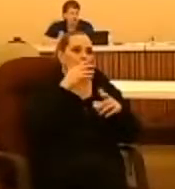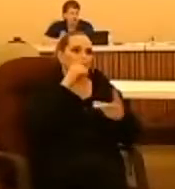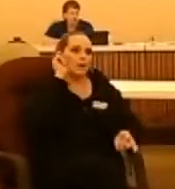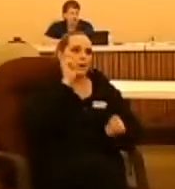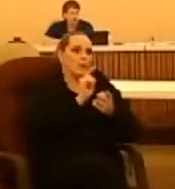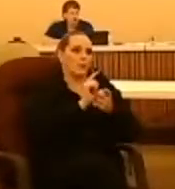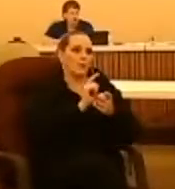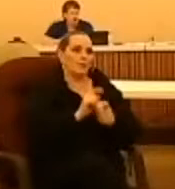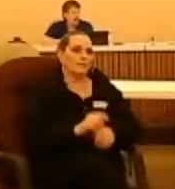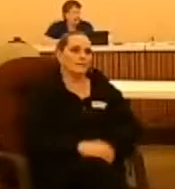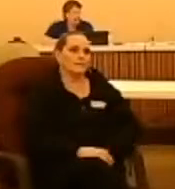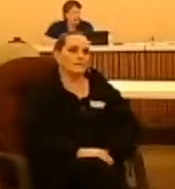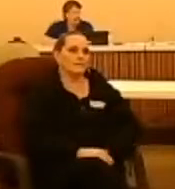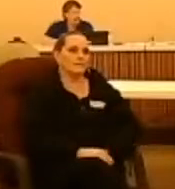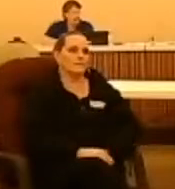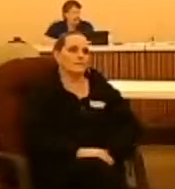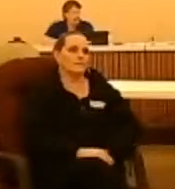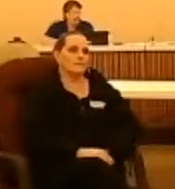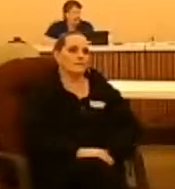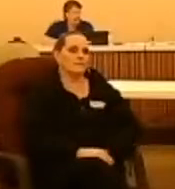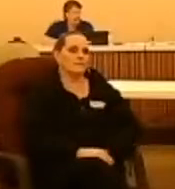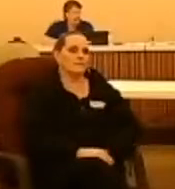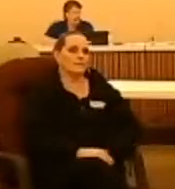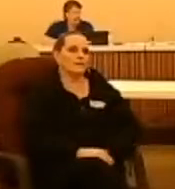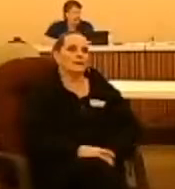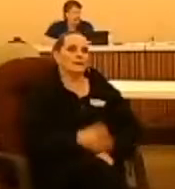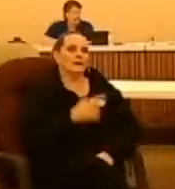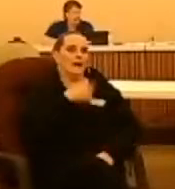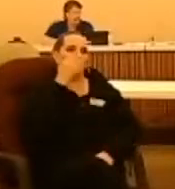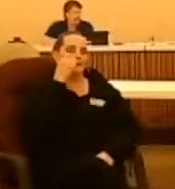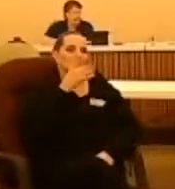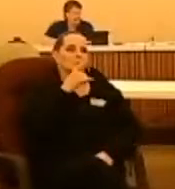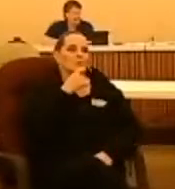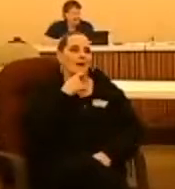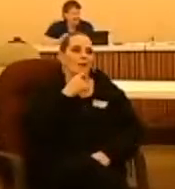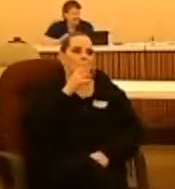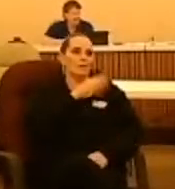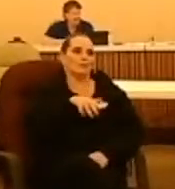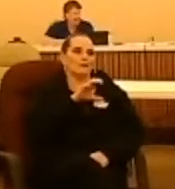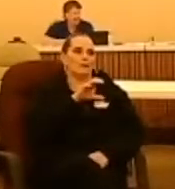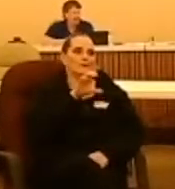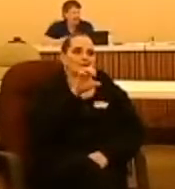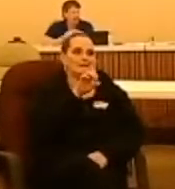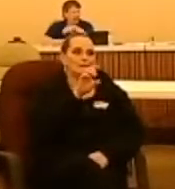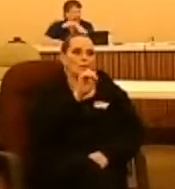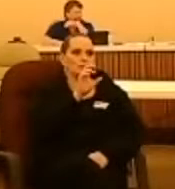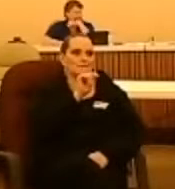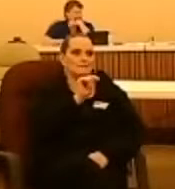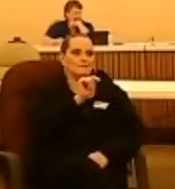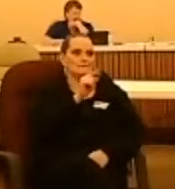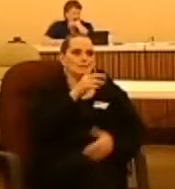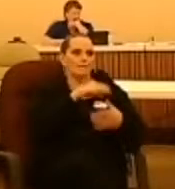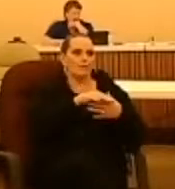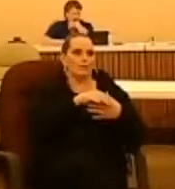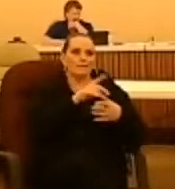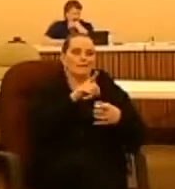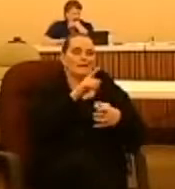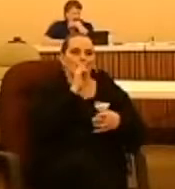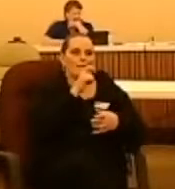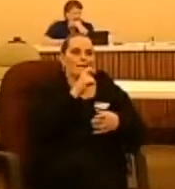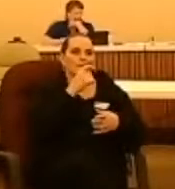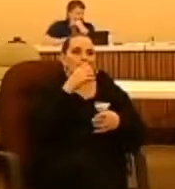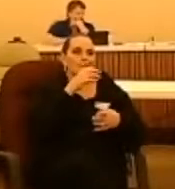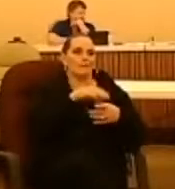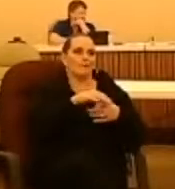So I will tell you how Monroe County DOT will vote, but they don't get a vote. They would prefer the